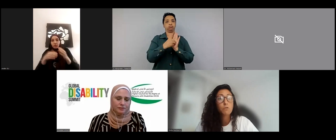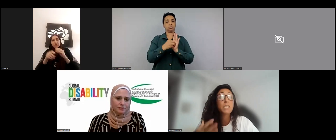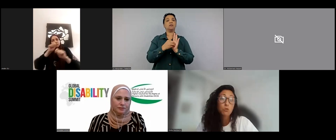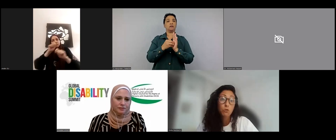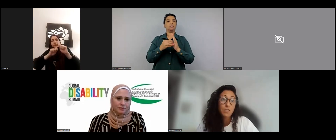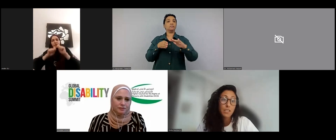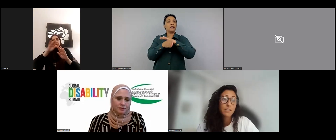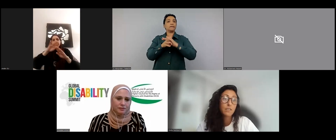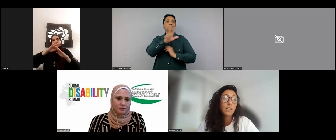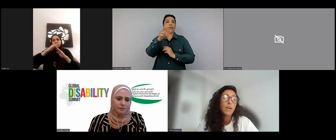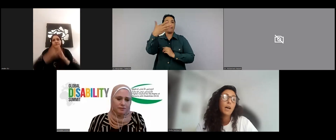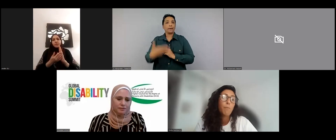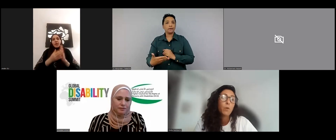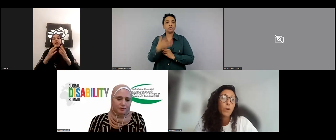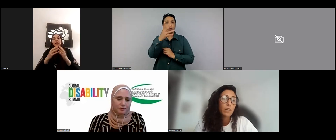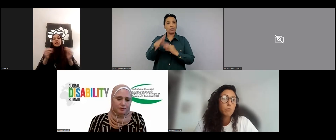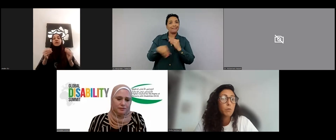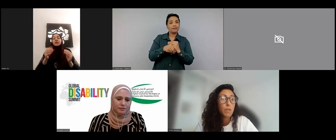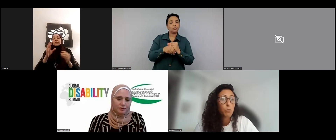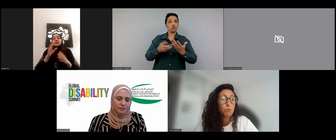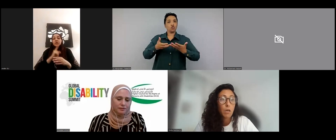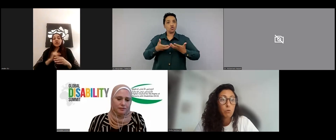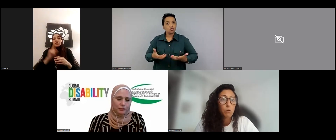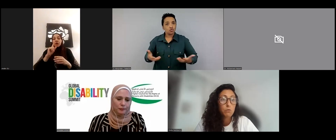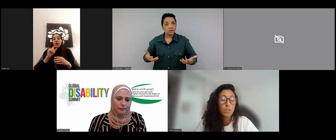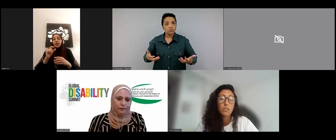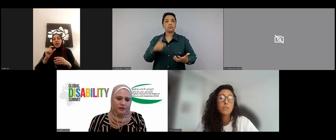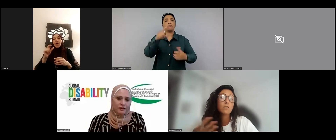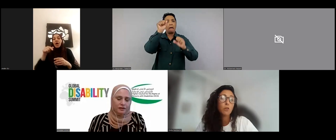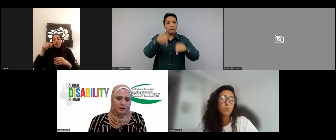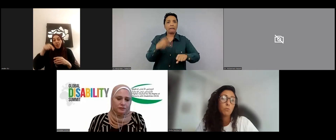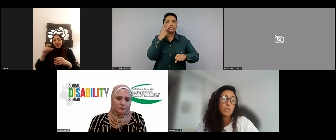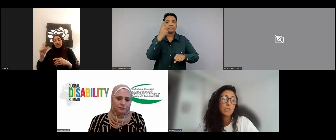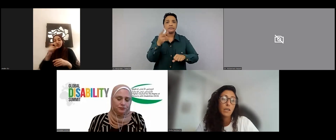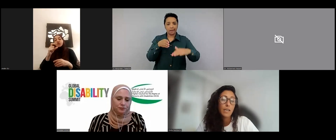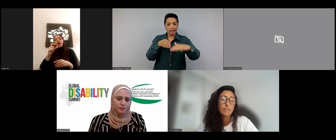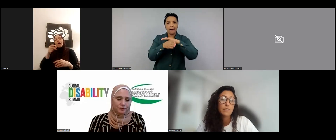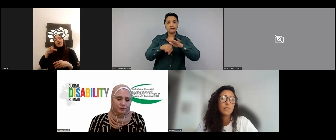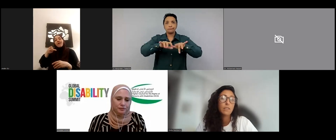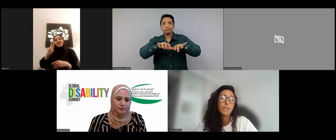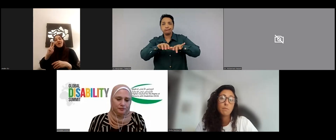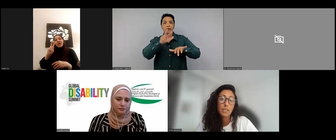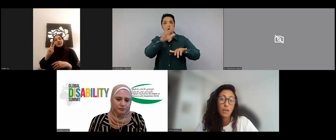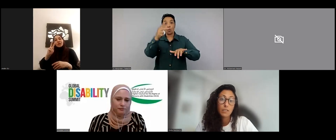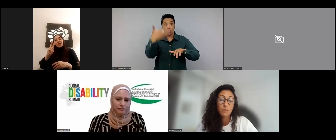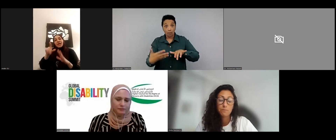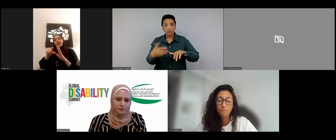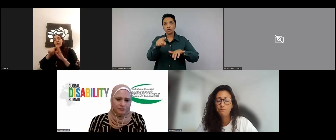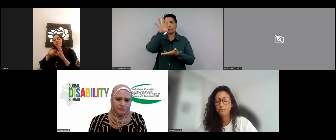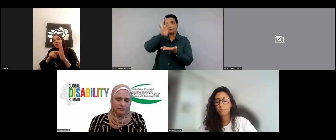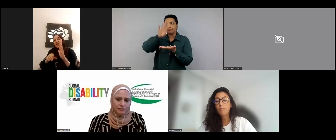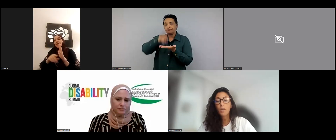on resources where you will be able to download this document and many other.